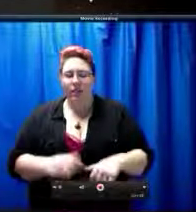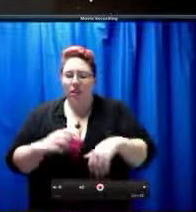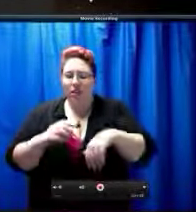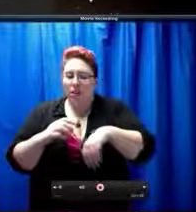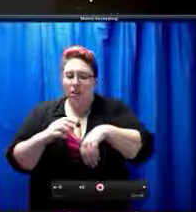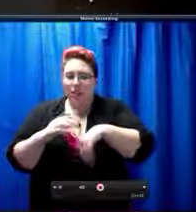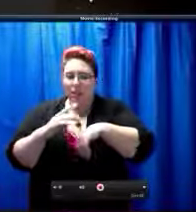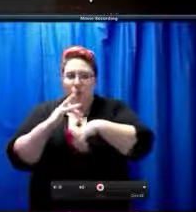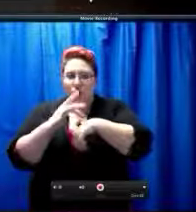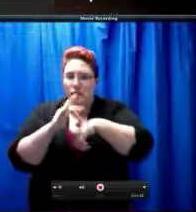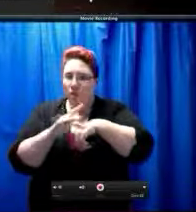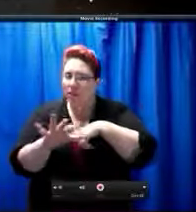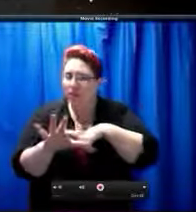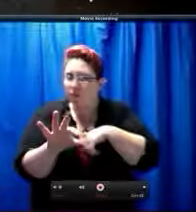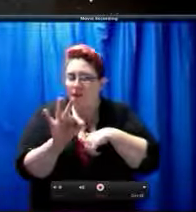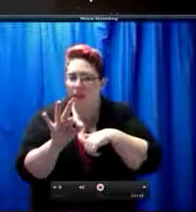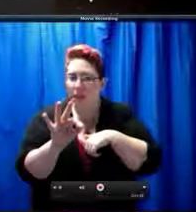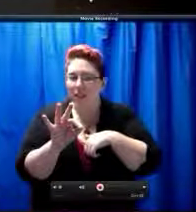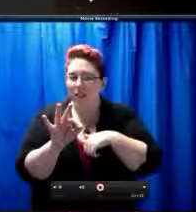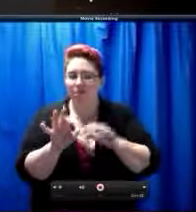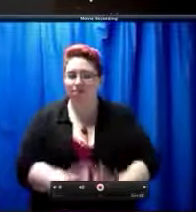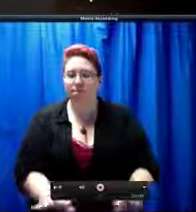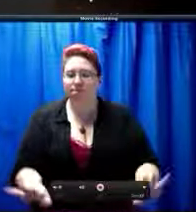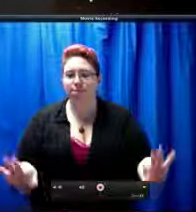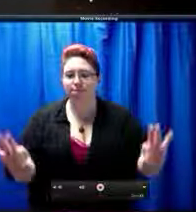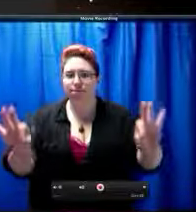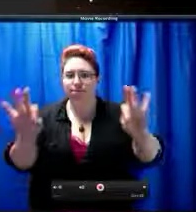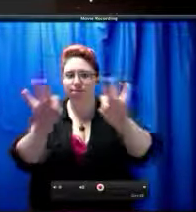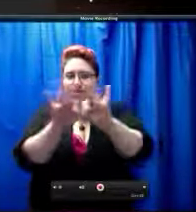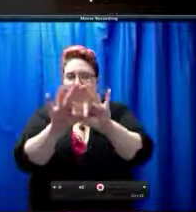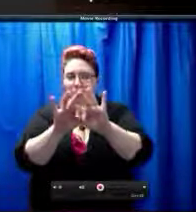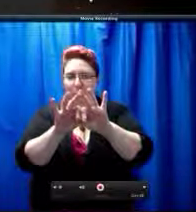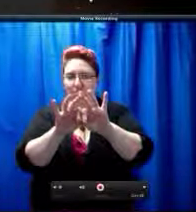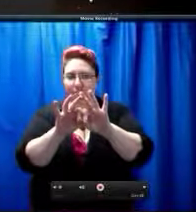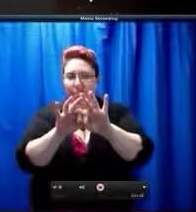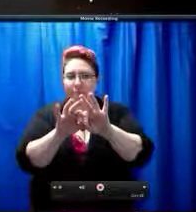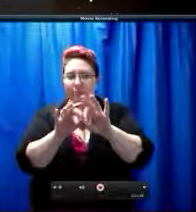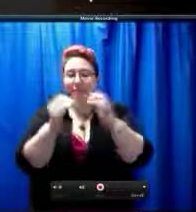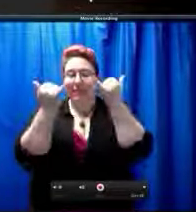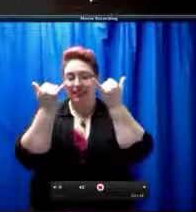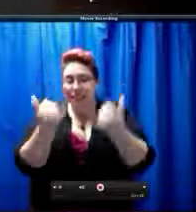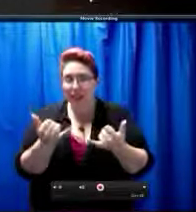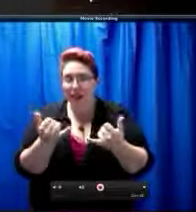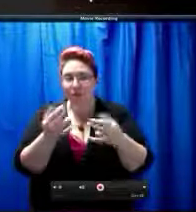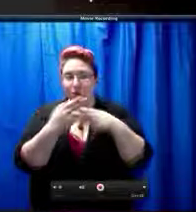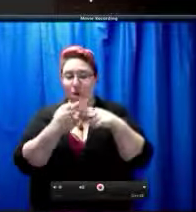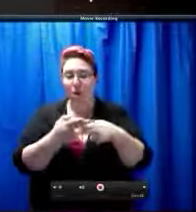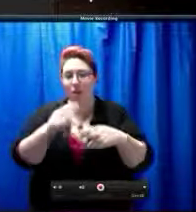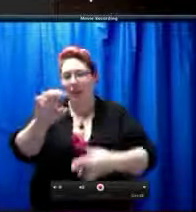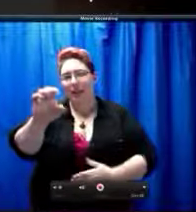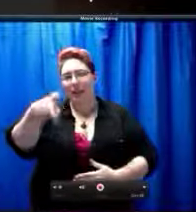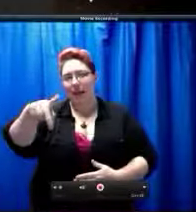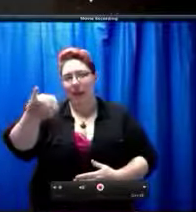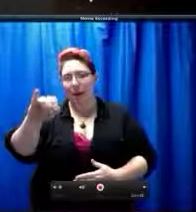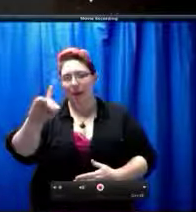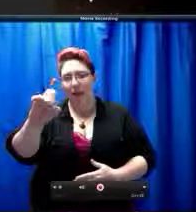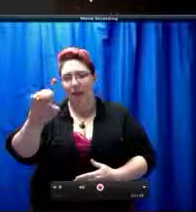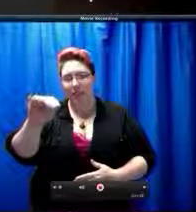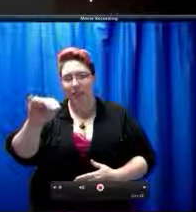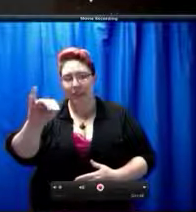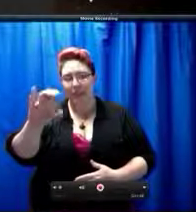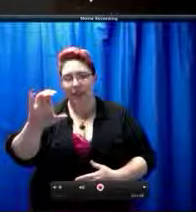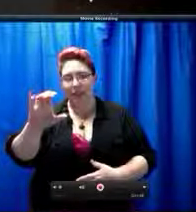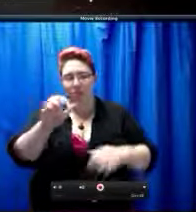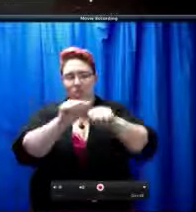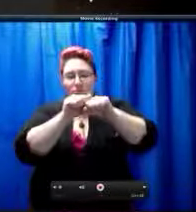critical. So all of the numbers of cancers have increased, oral cancers being the most, yet some of the other ones have decreased as